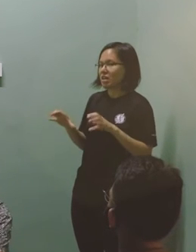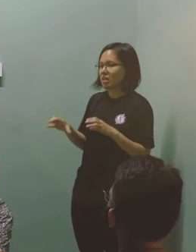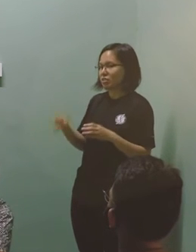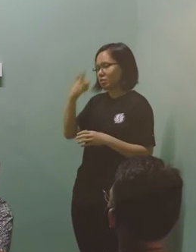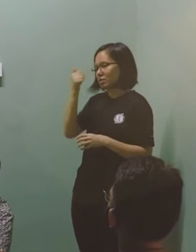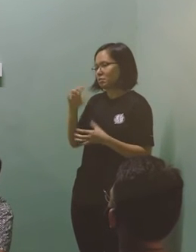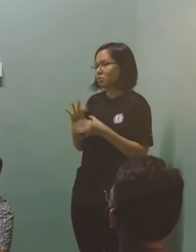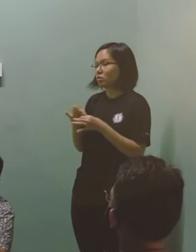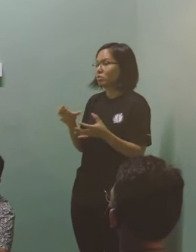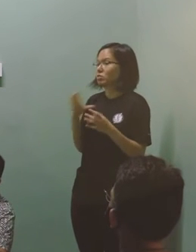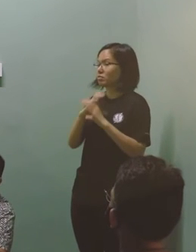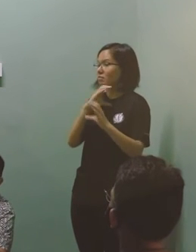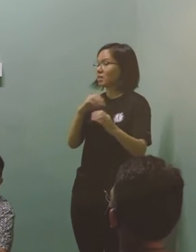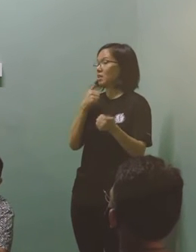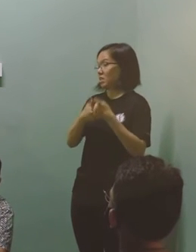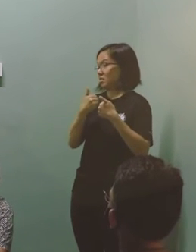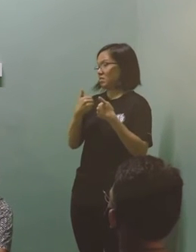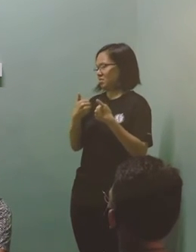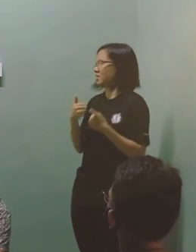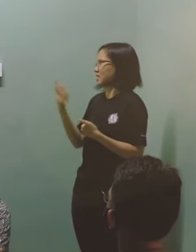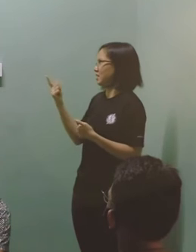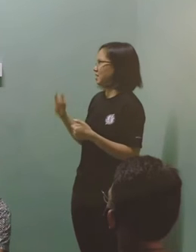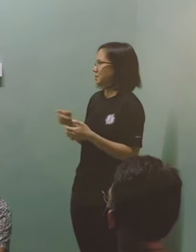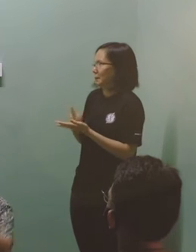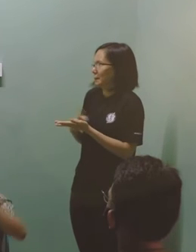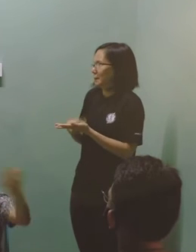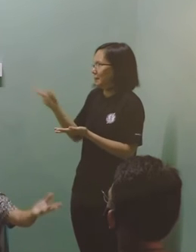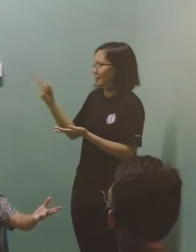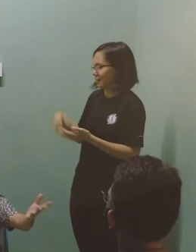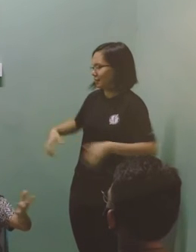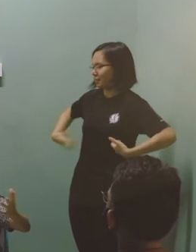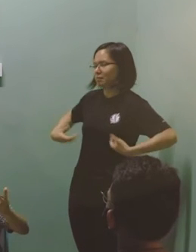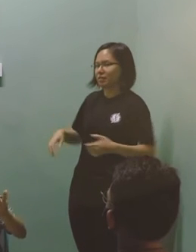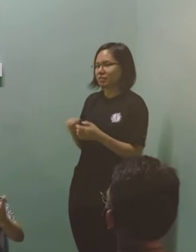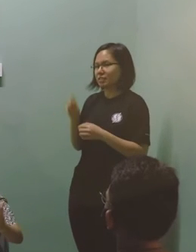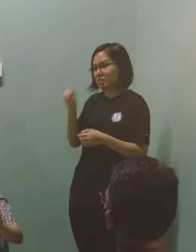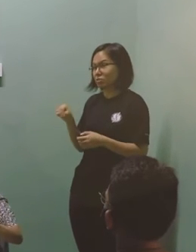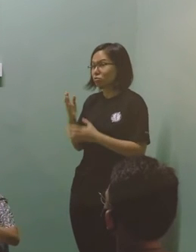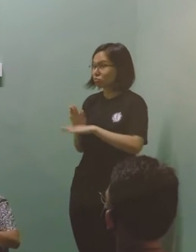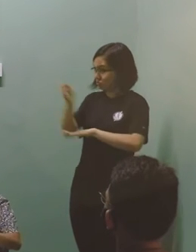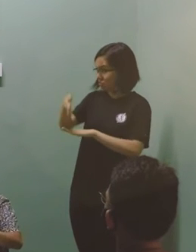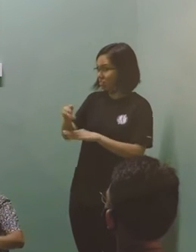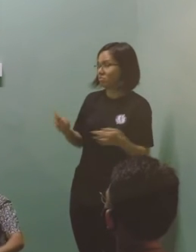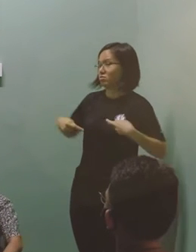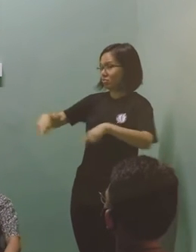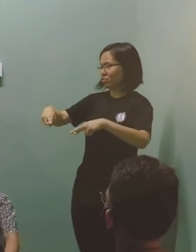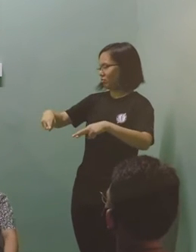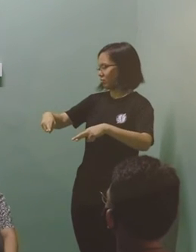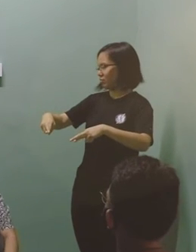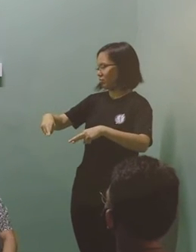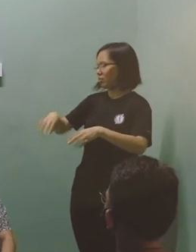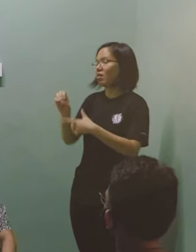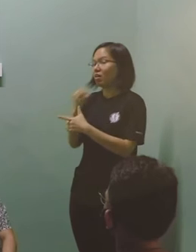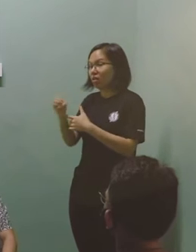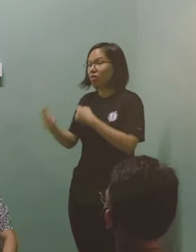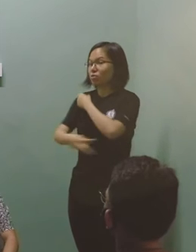And, you know, sometimes monkeys just need to cross the road, right? Be it to get to the other side, or sometimes, to be honest, they do steal food from